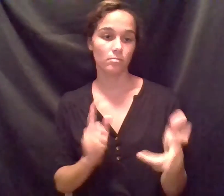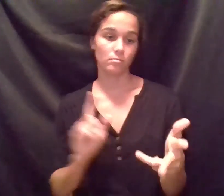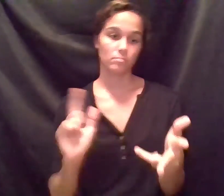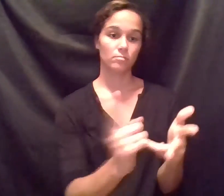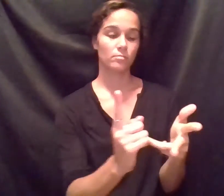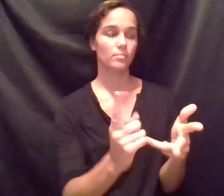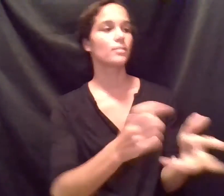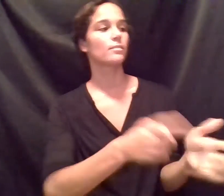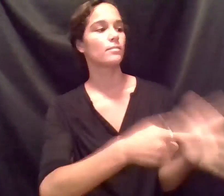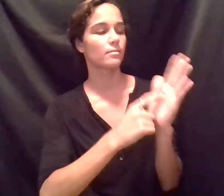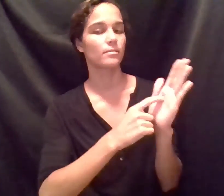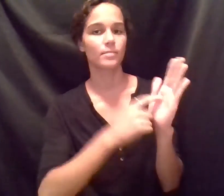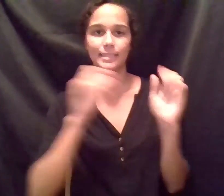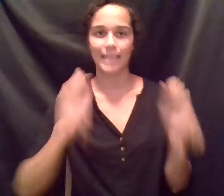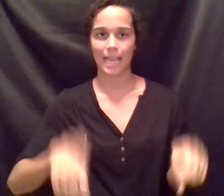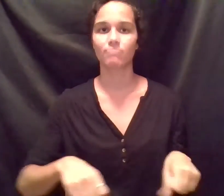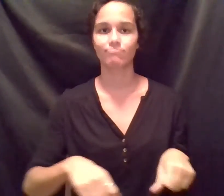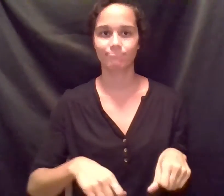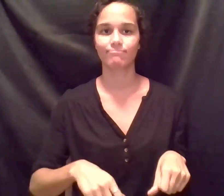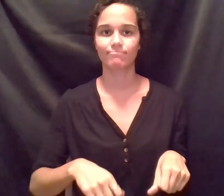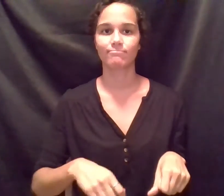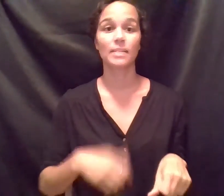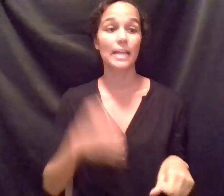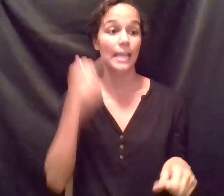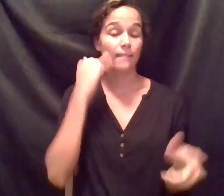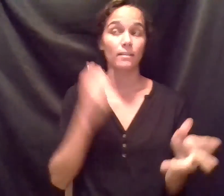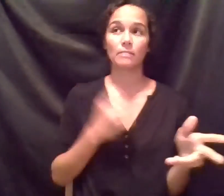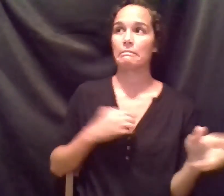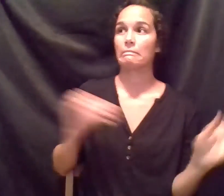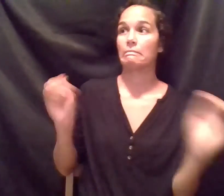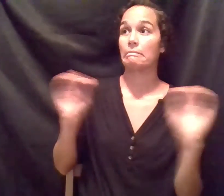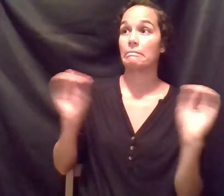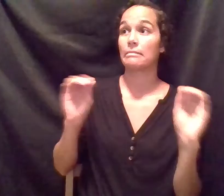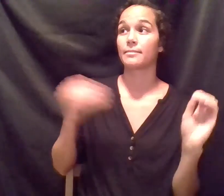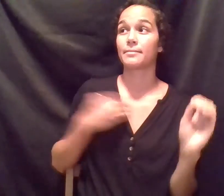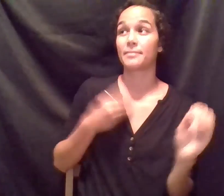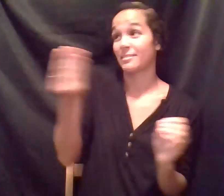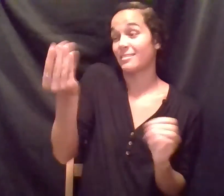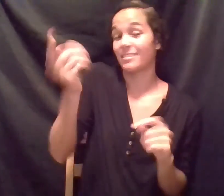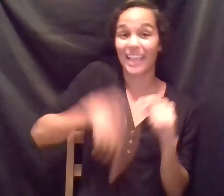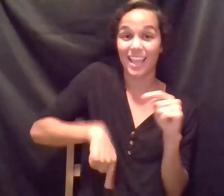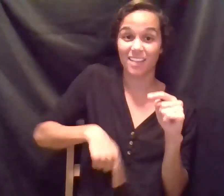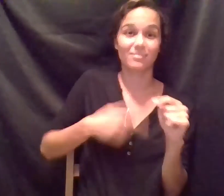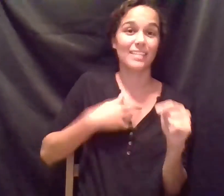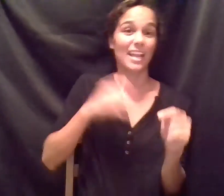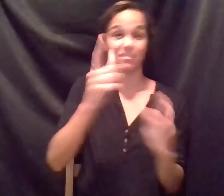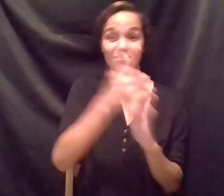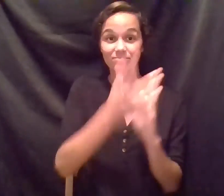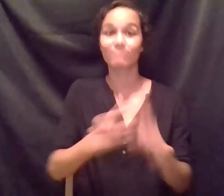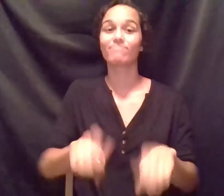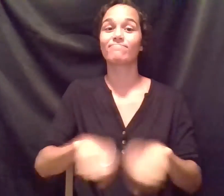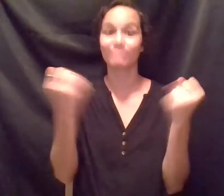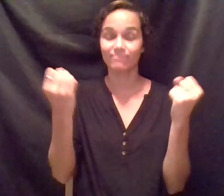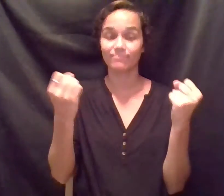you, that is a crime. And you can fight it later and you can get it dismissed. I do that all the time.